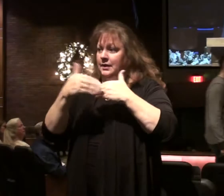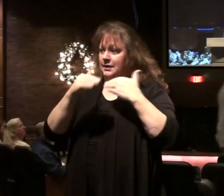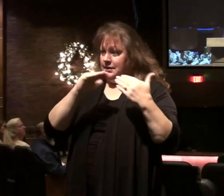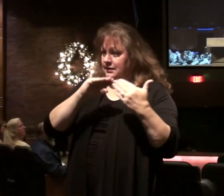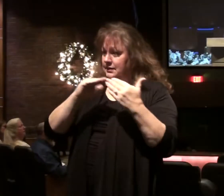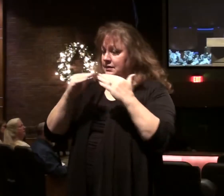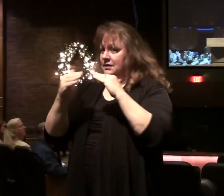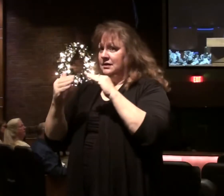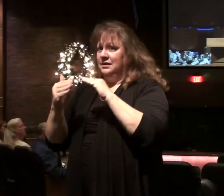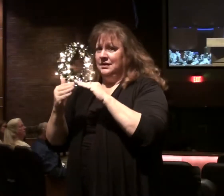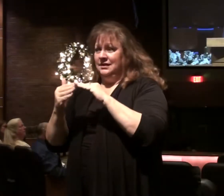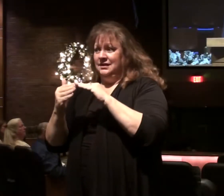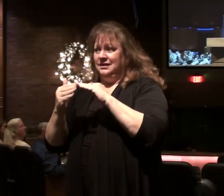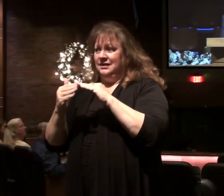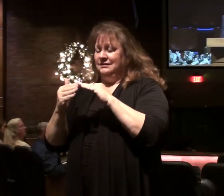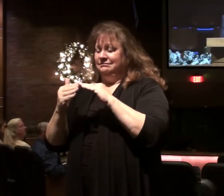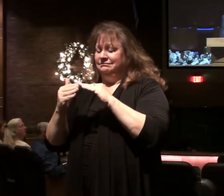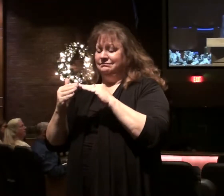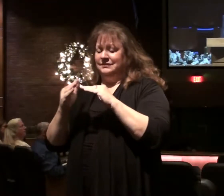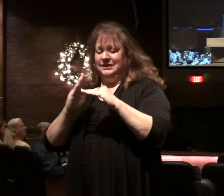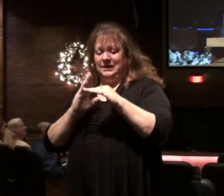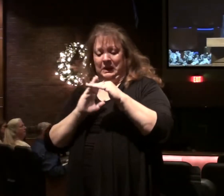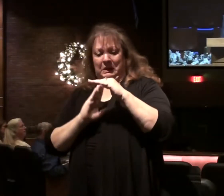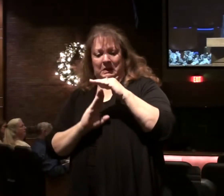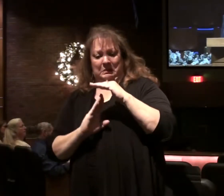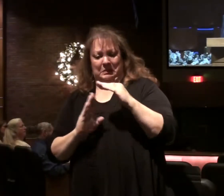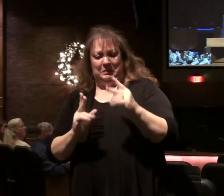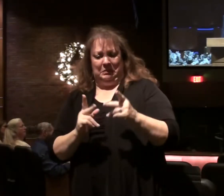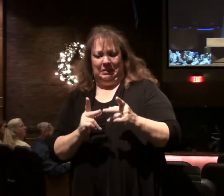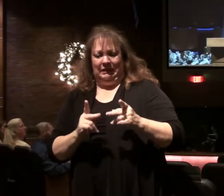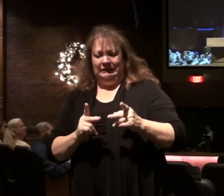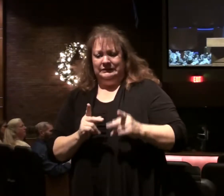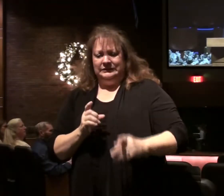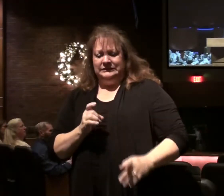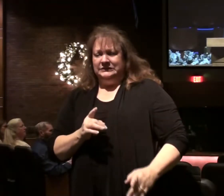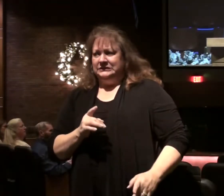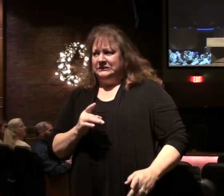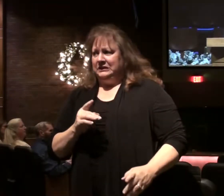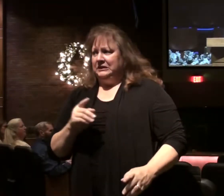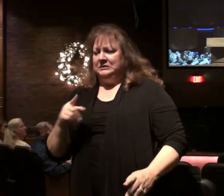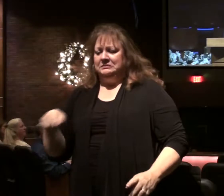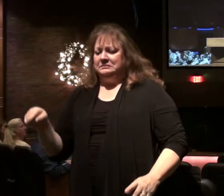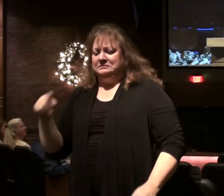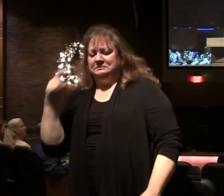in such lowly circumstances, unrecognized by the world,